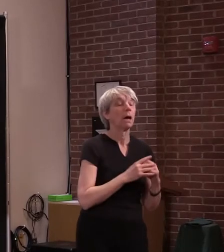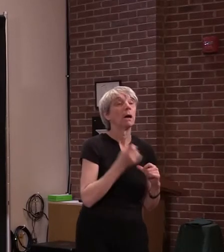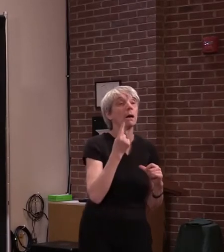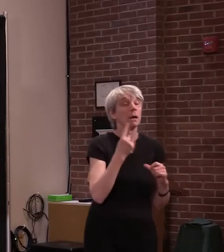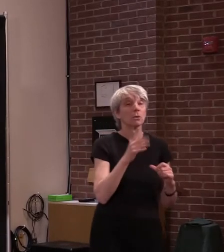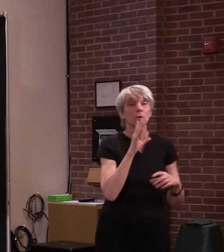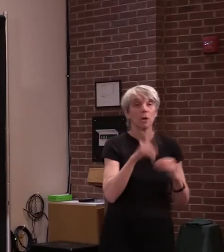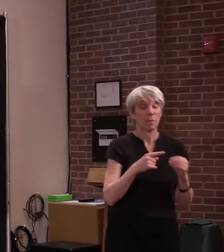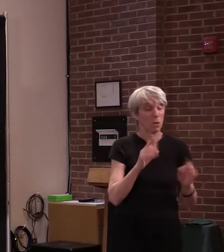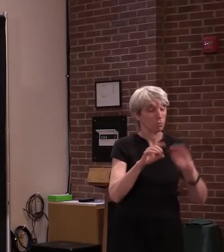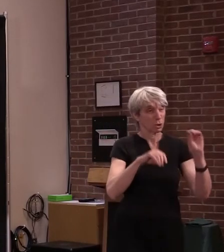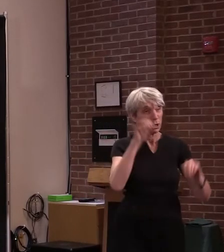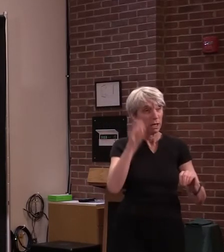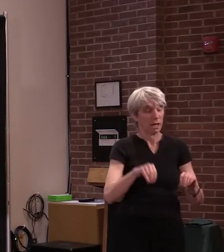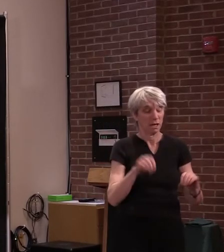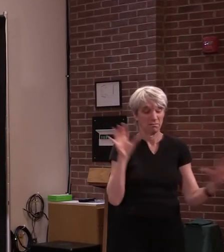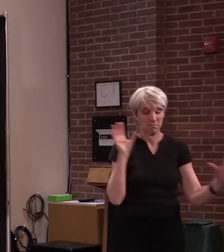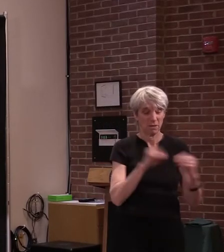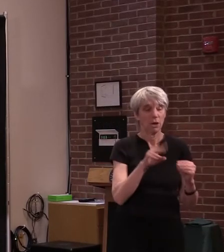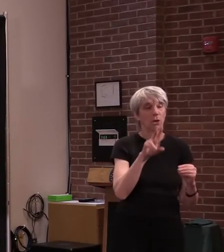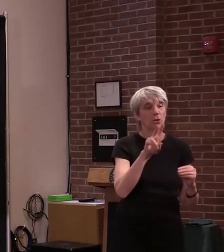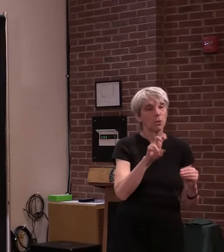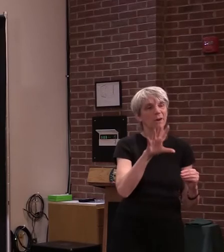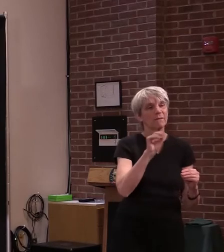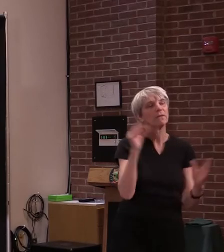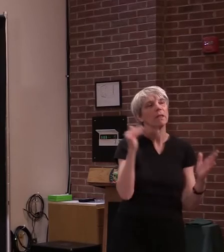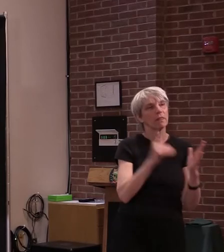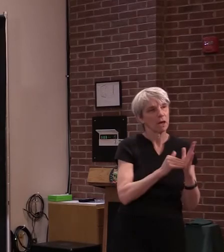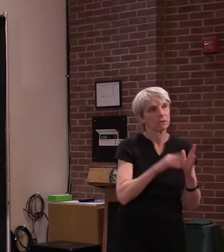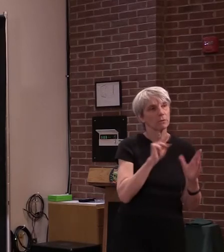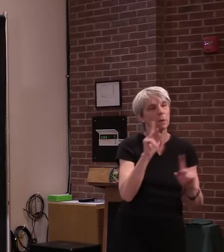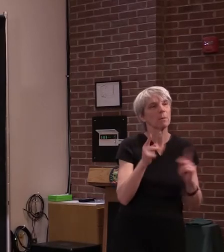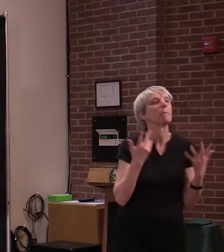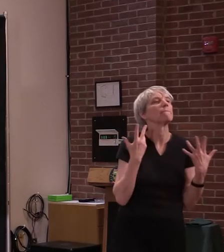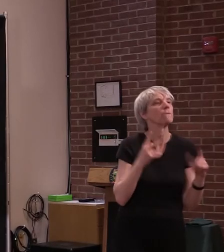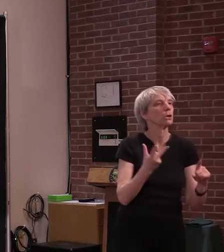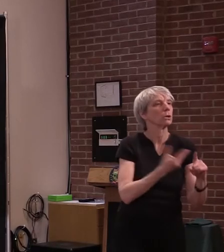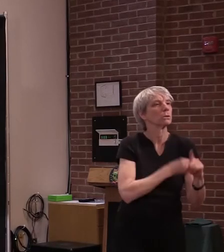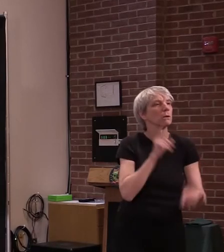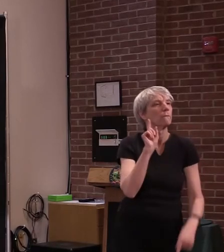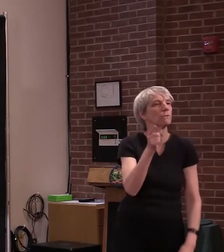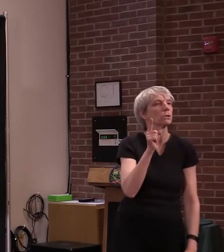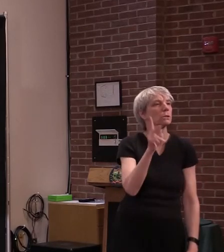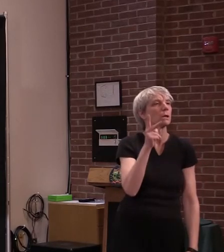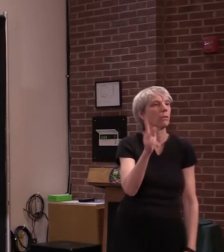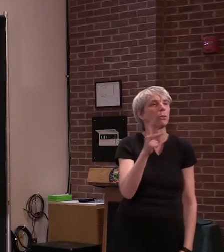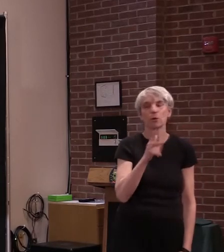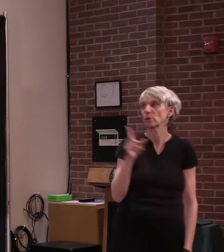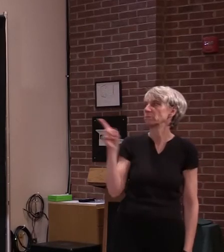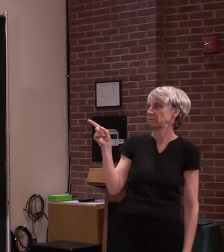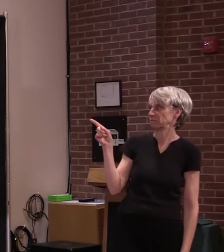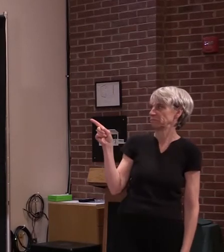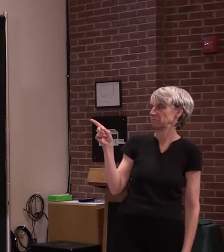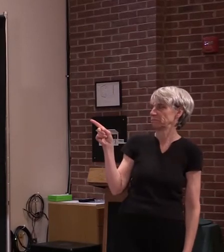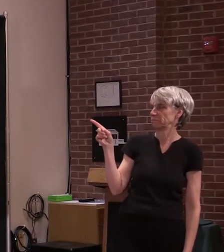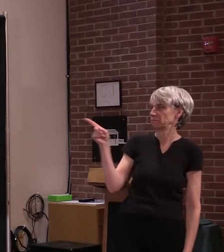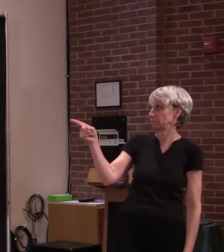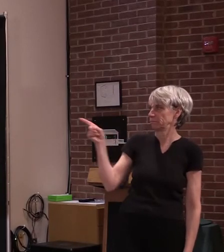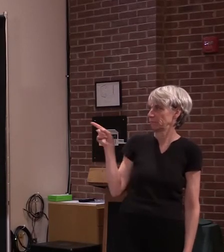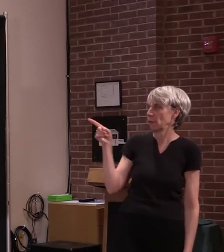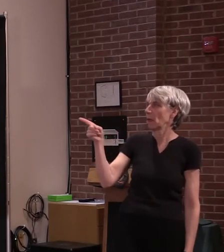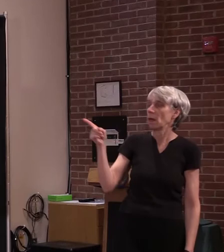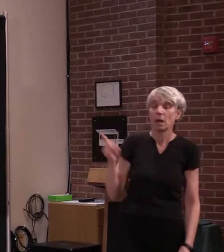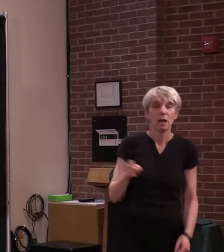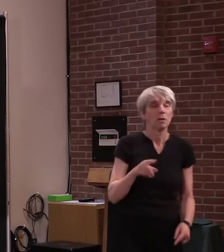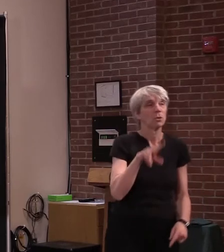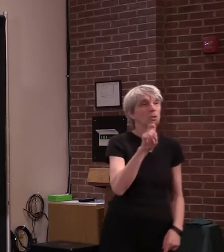about 250,000 Vermonters are fully vaccinated and boosted. You know, there's probably somewhere around 200,000